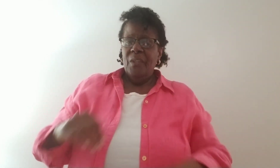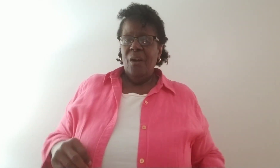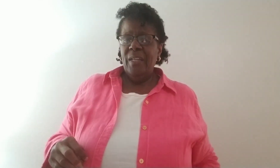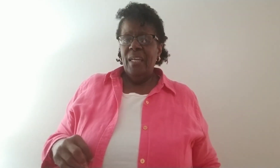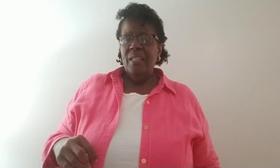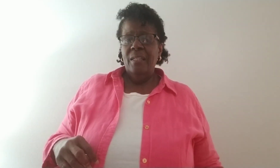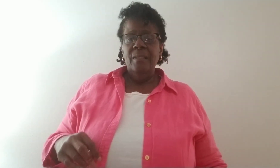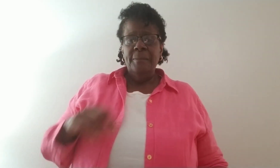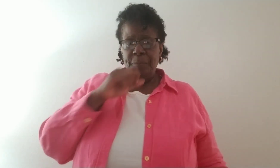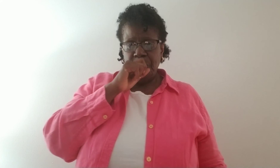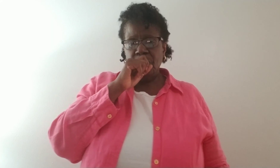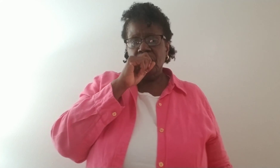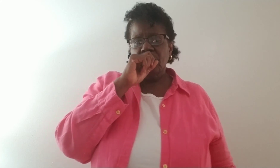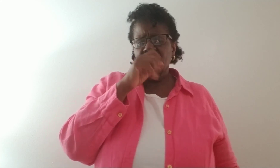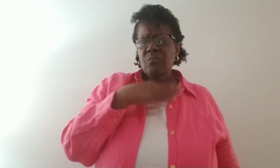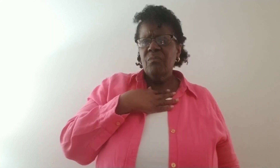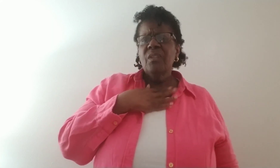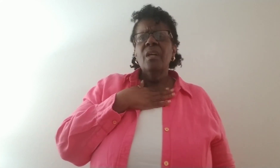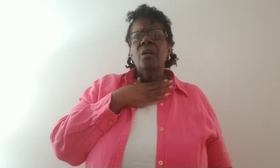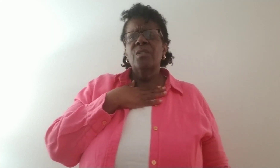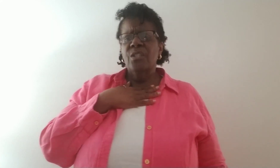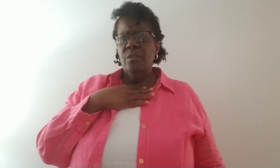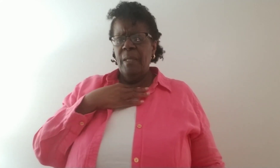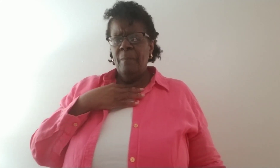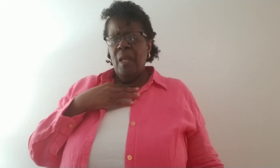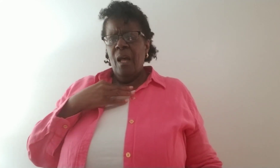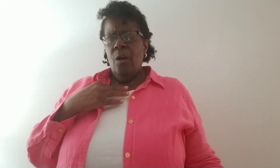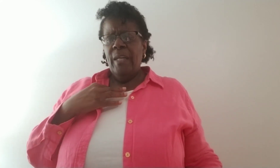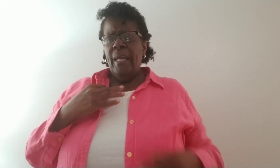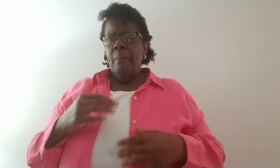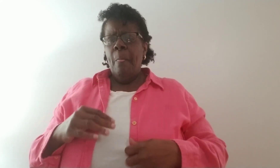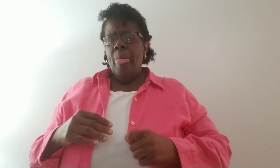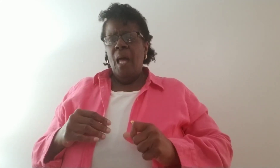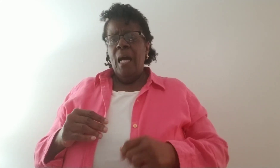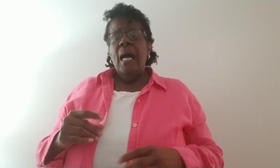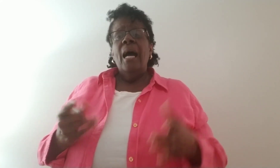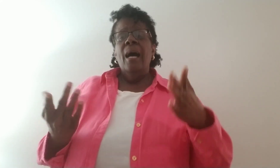Okay. Oh, excuse me. Okay.